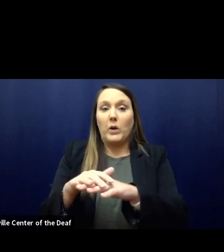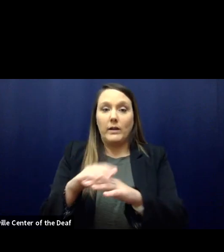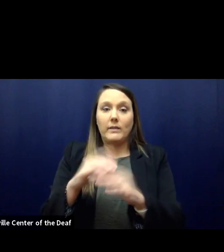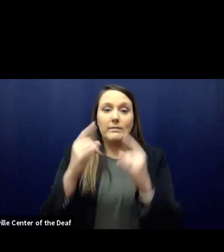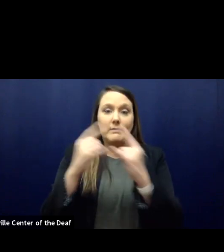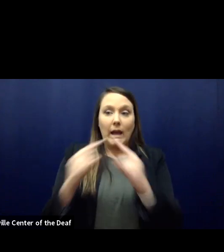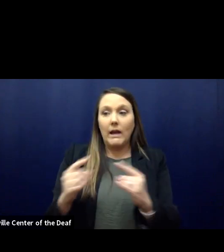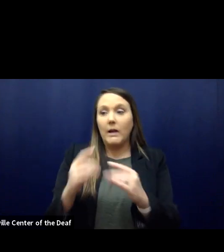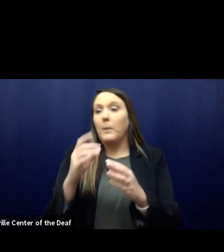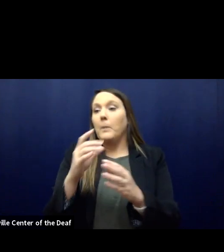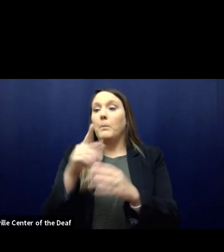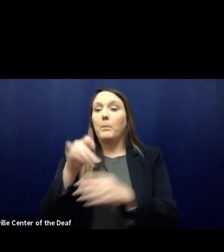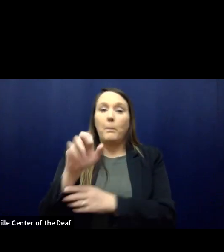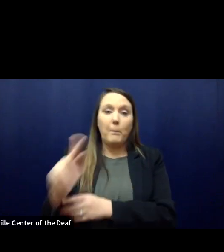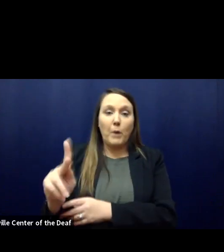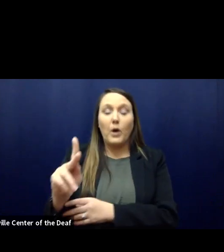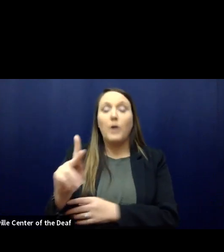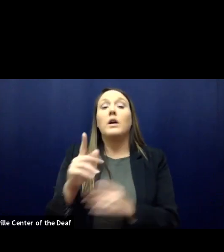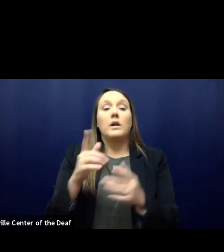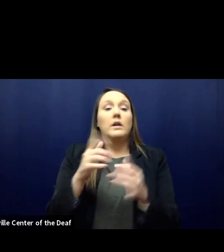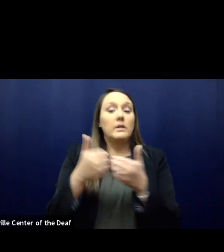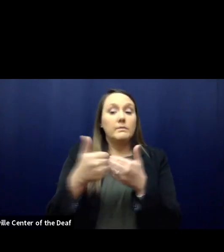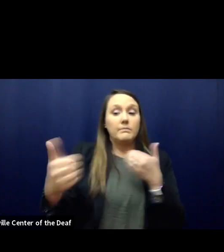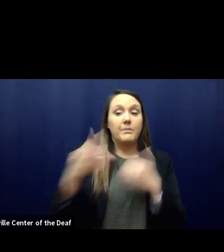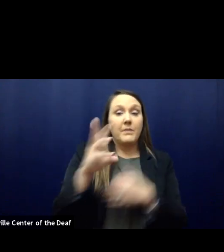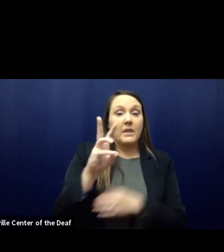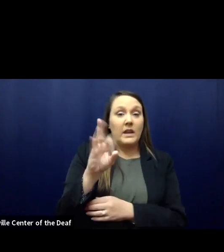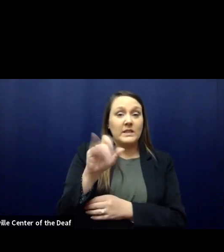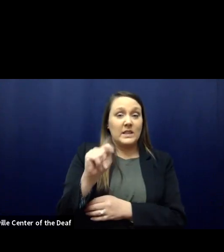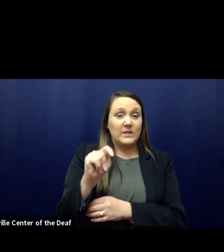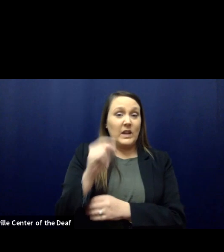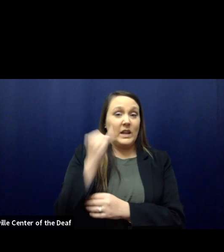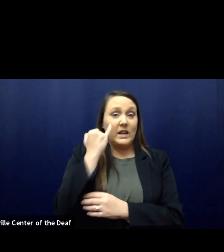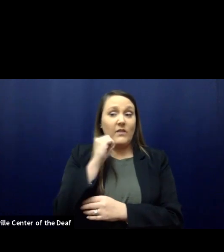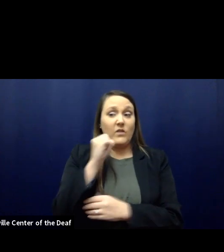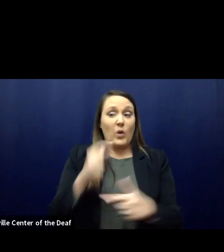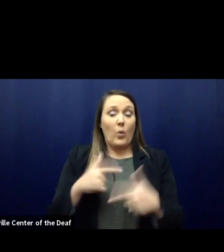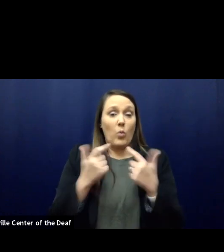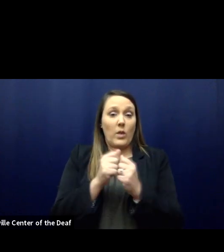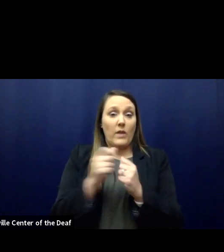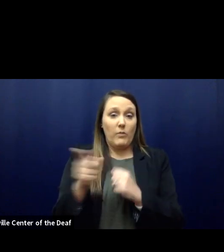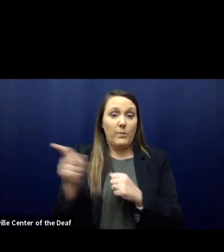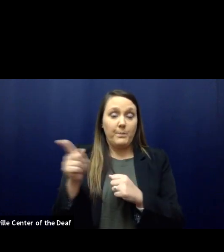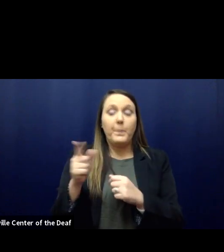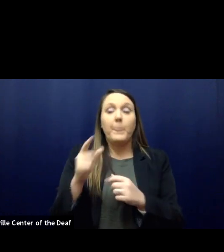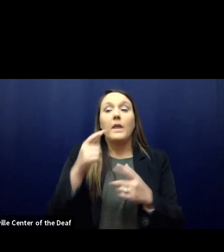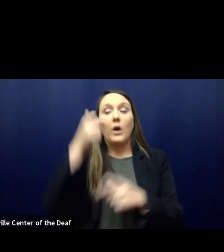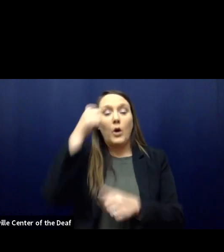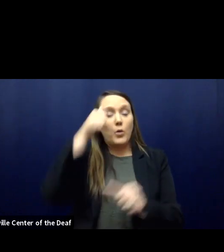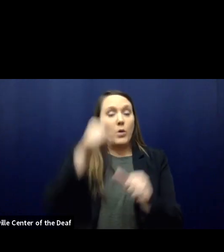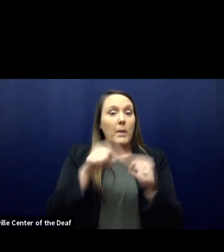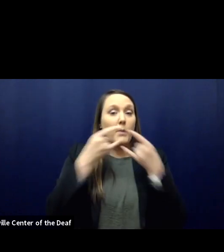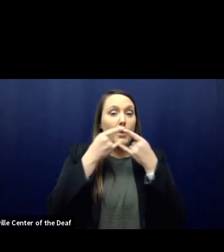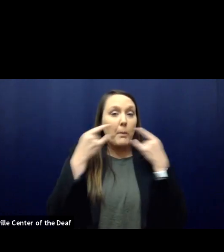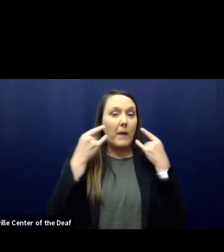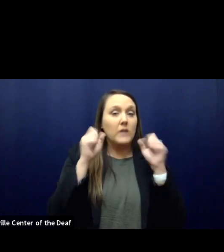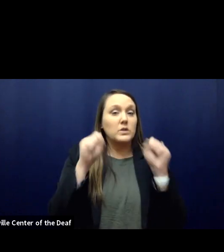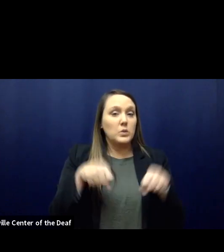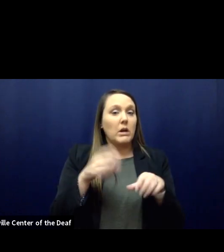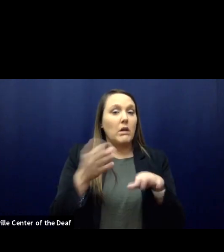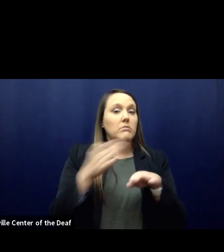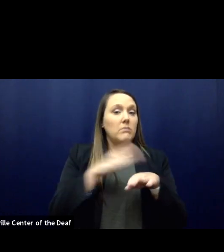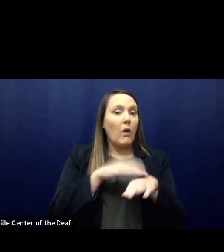campgrounds. Stay at least 6 feet away from people that you don't live with. Remember to take your mask so you can wear it if social distancing